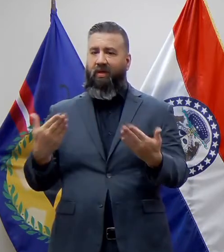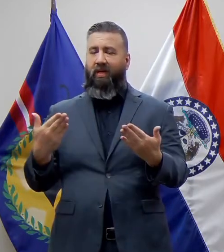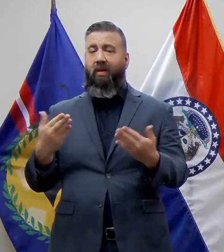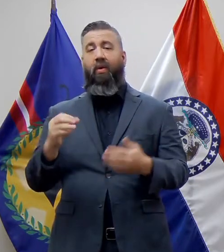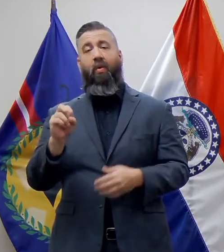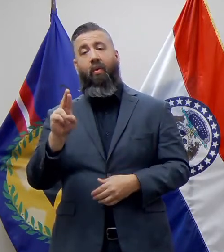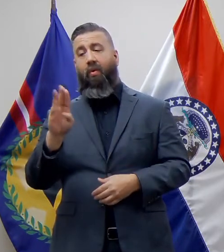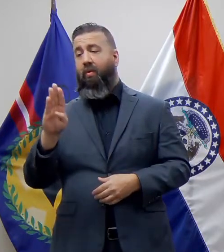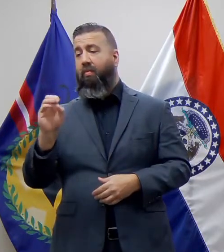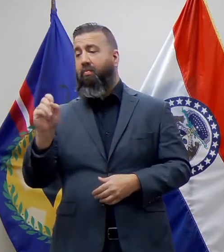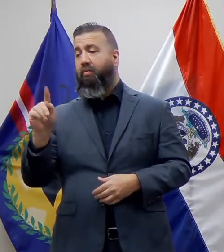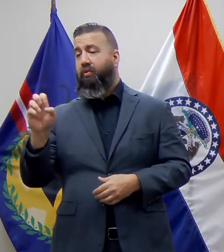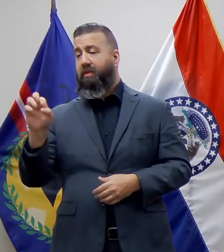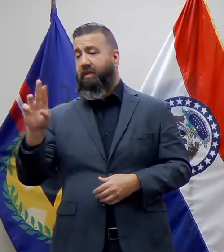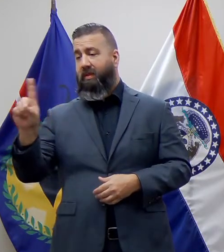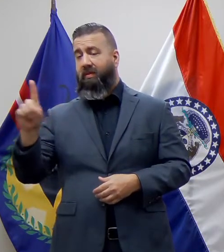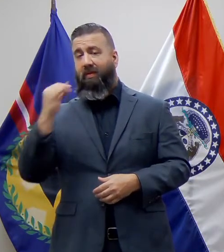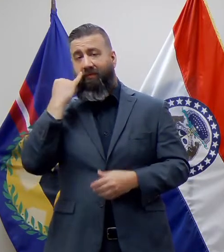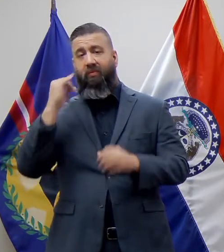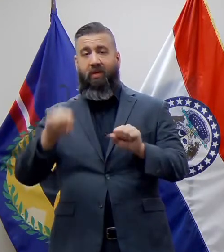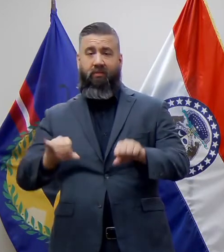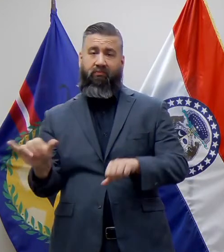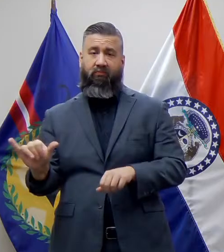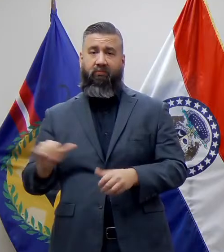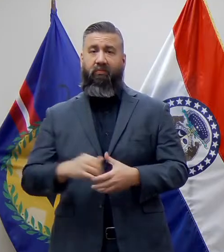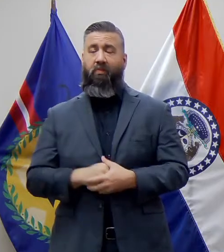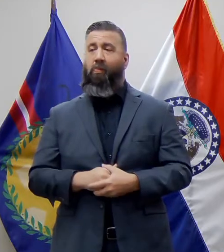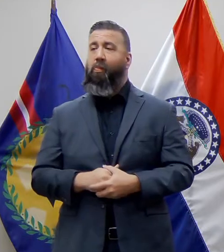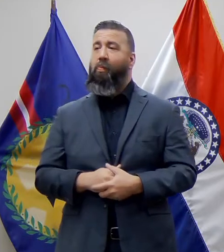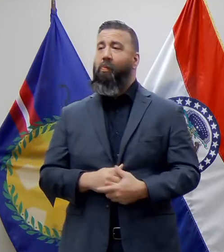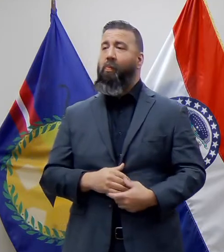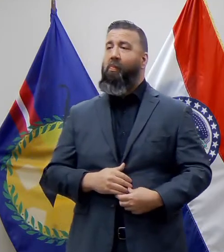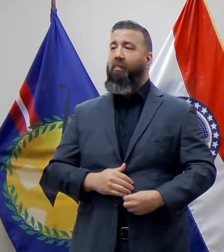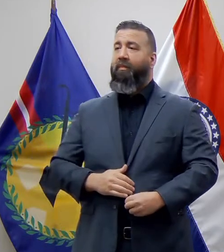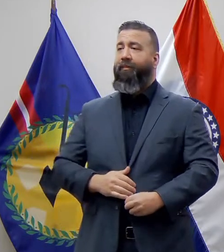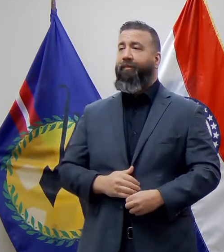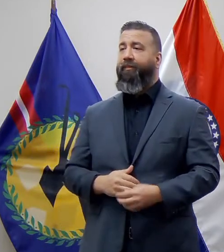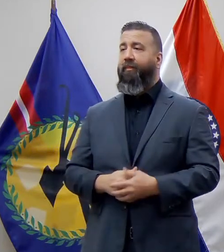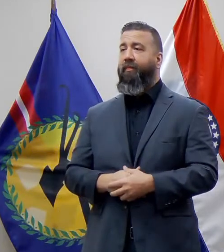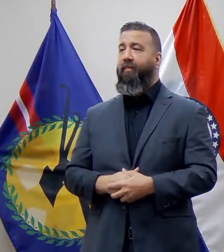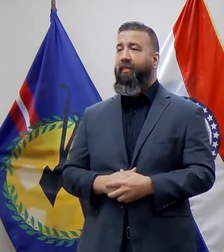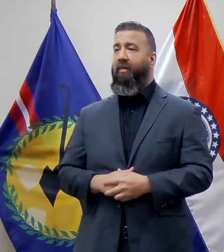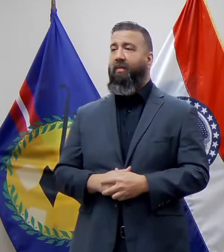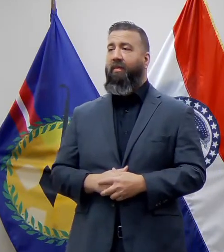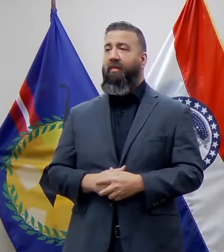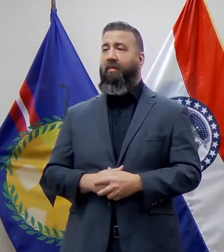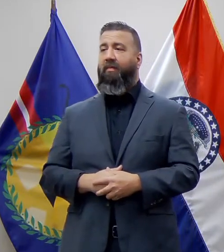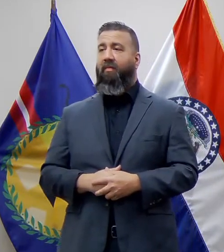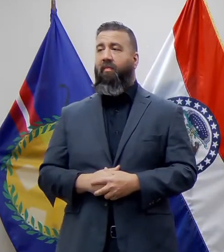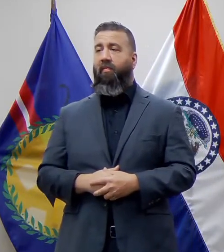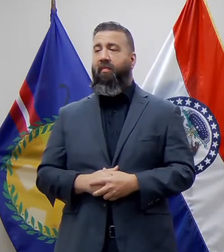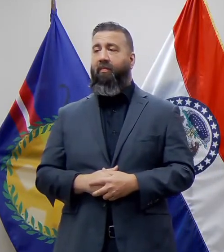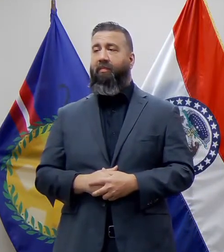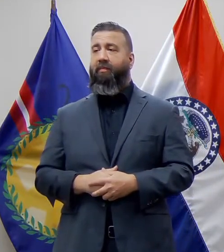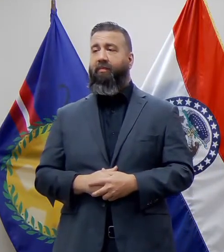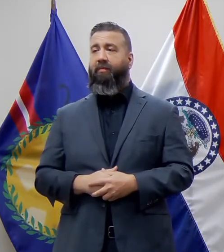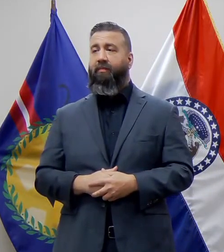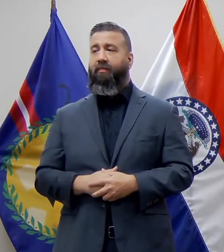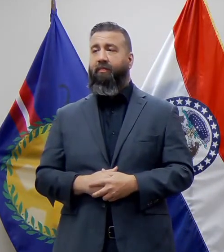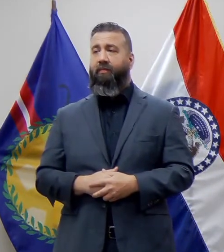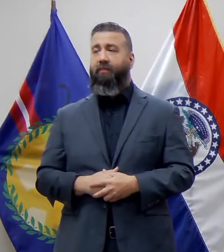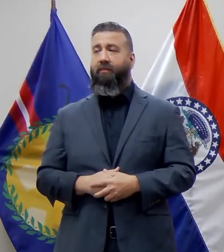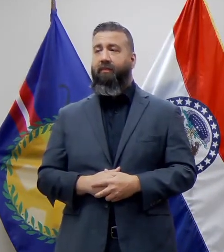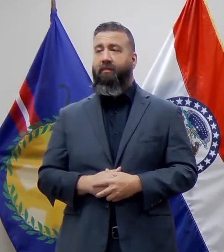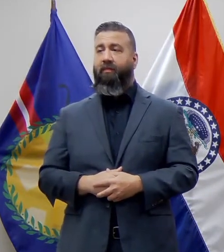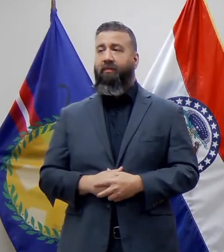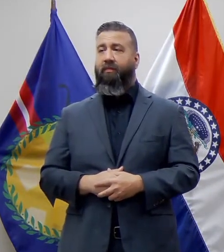Thank you, and I'd be glad to answer any questions. Dr. Page, doing the actions like limiting entrances to the Department